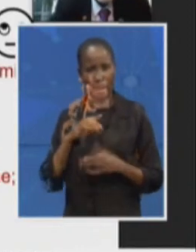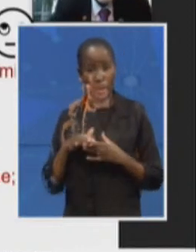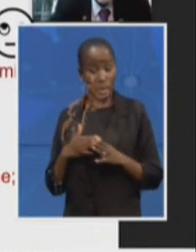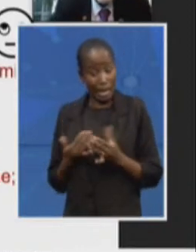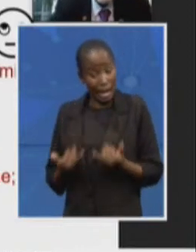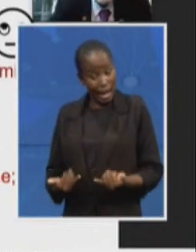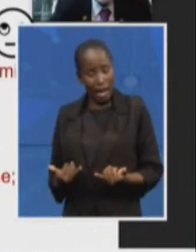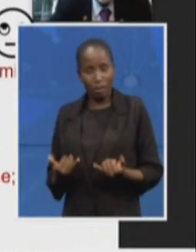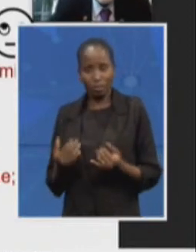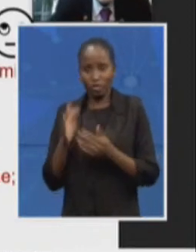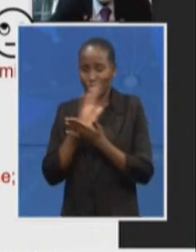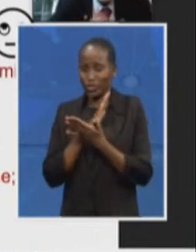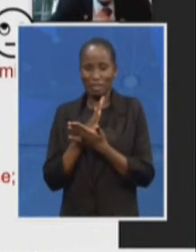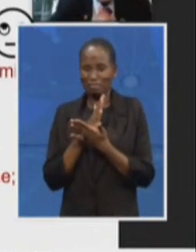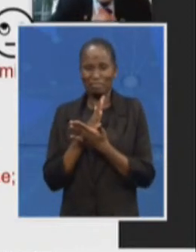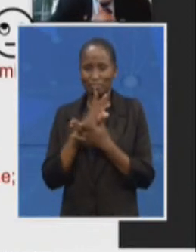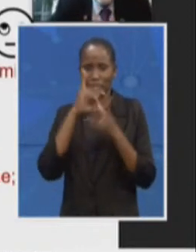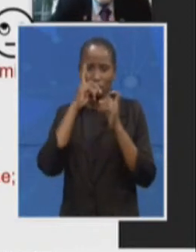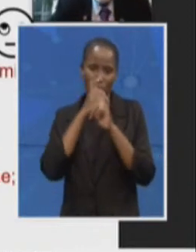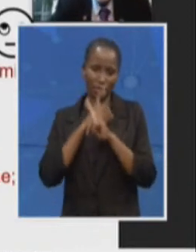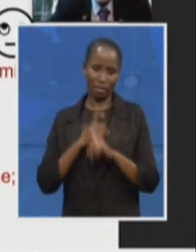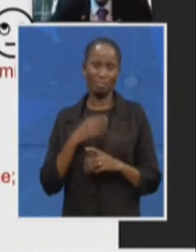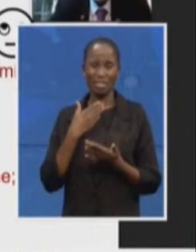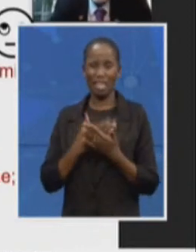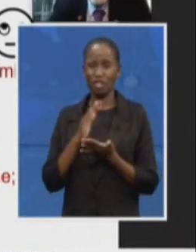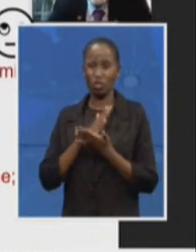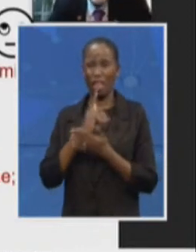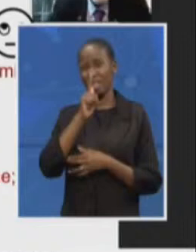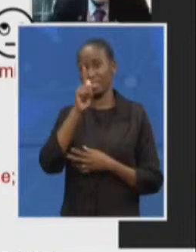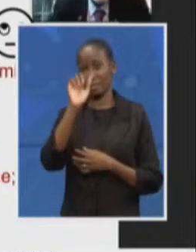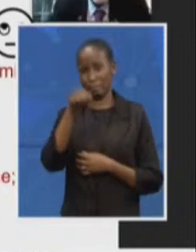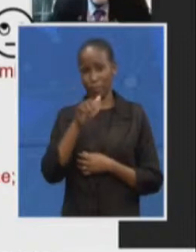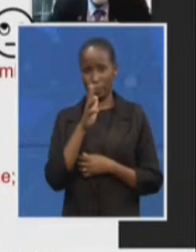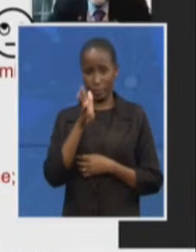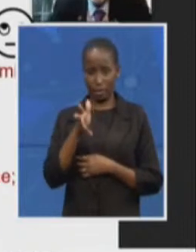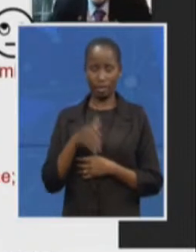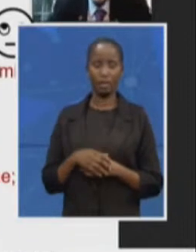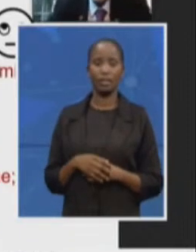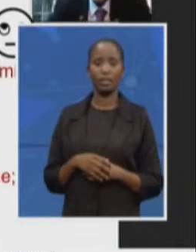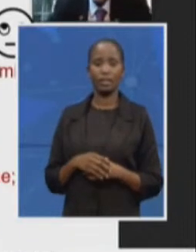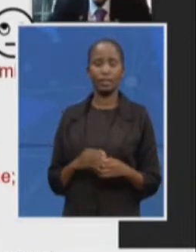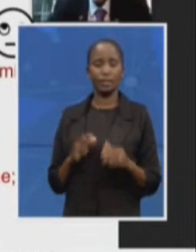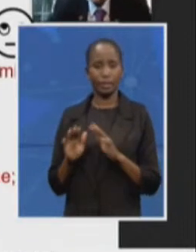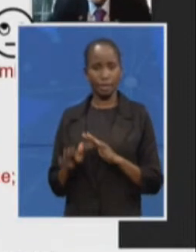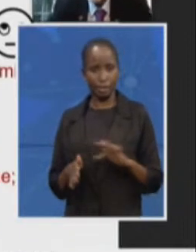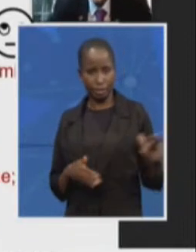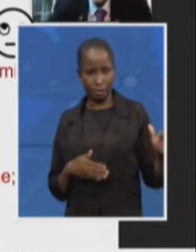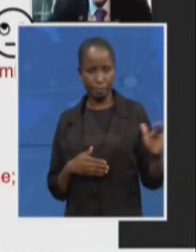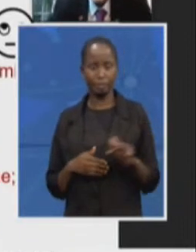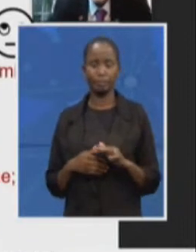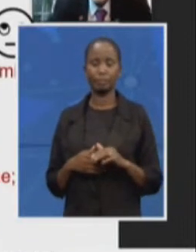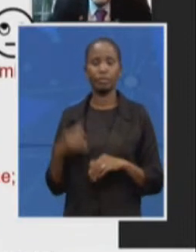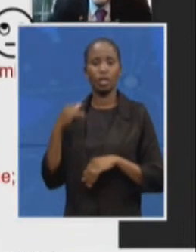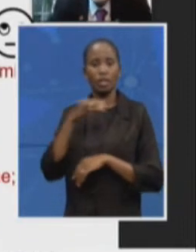in later time. So as far as diagnostics, clinical presentation, current treatments, we've got really no reason